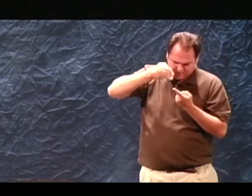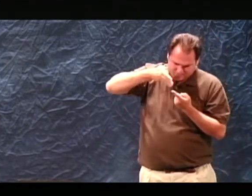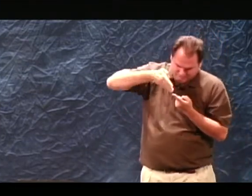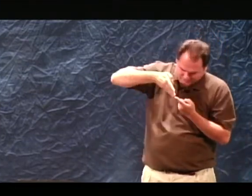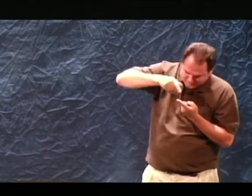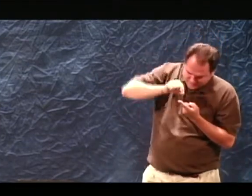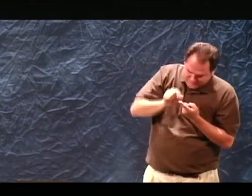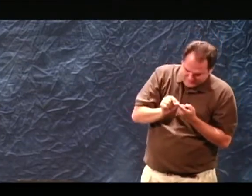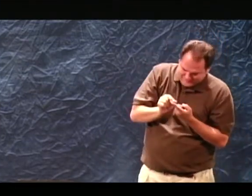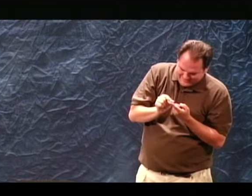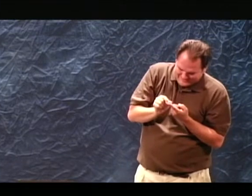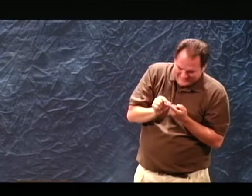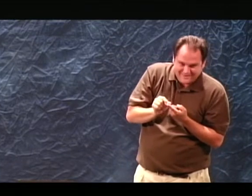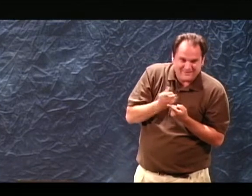tiny cut